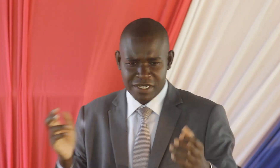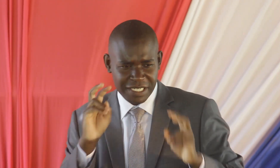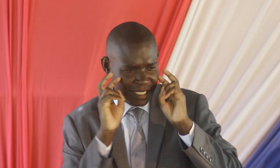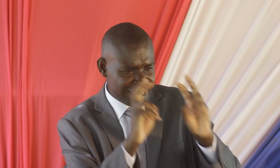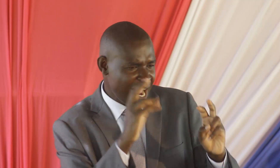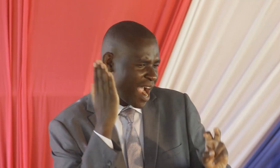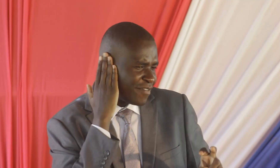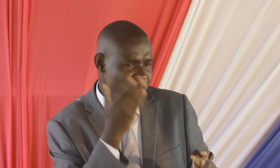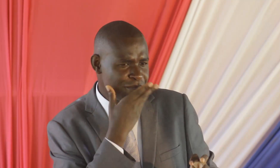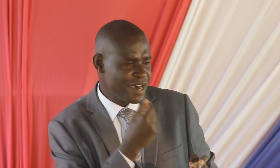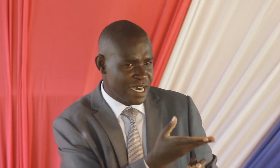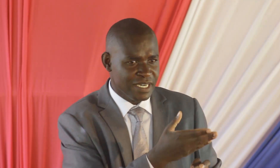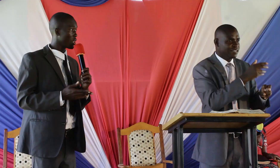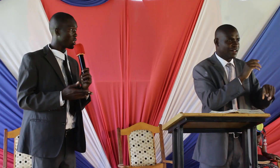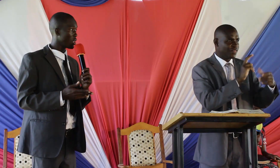They were surprised.